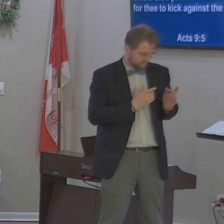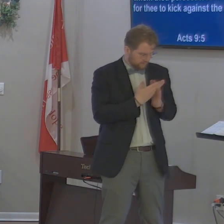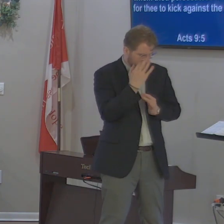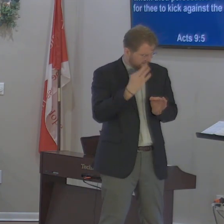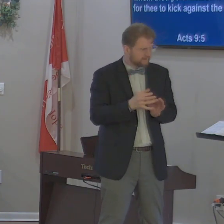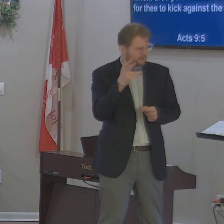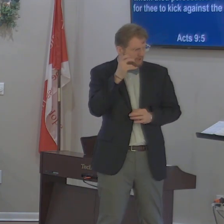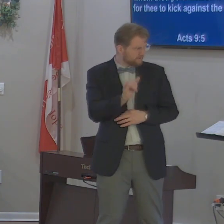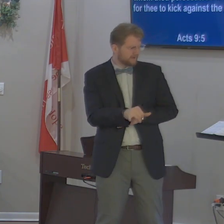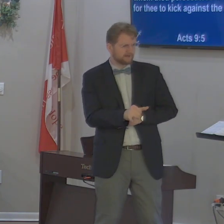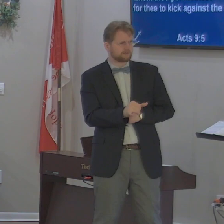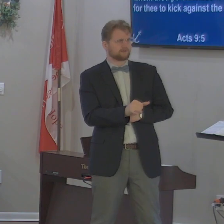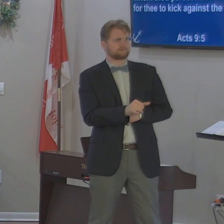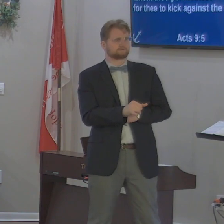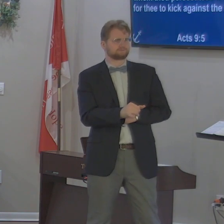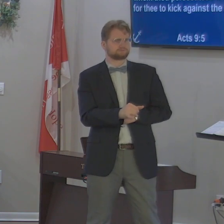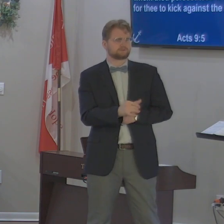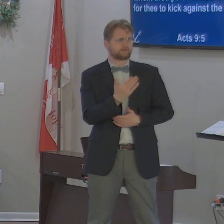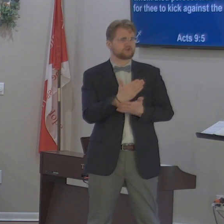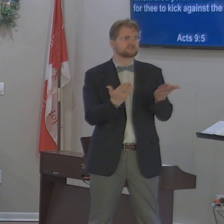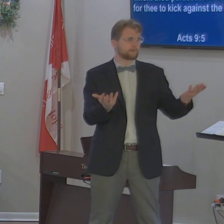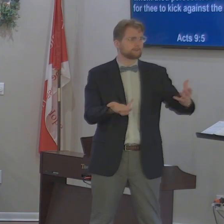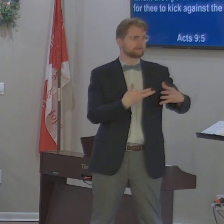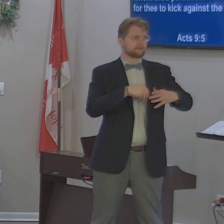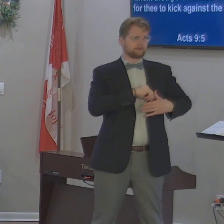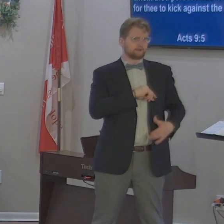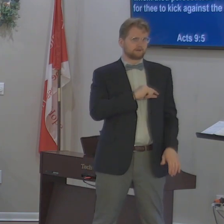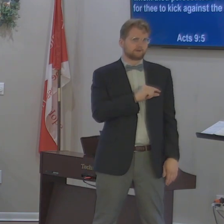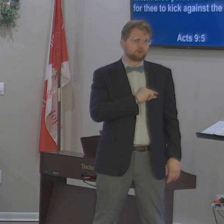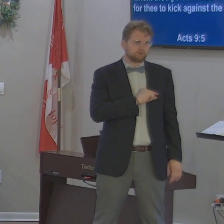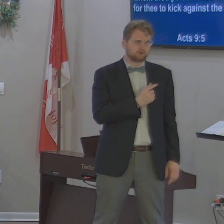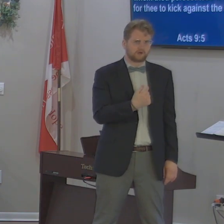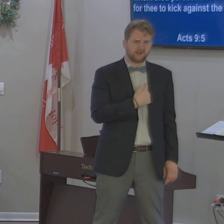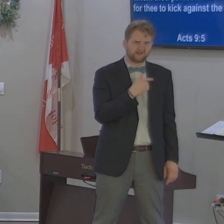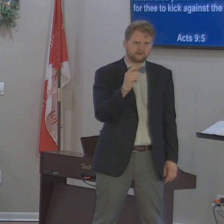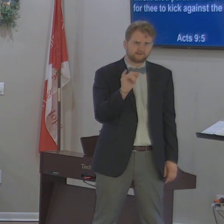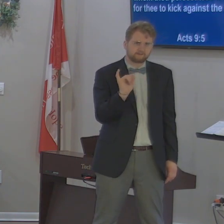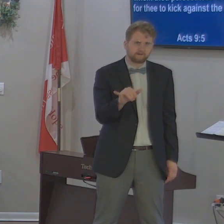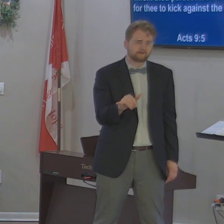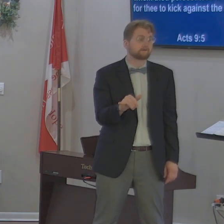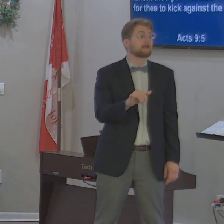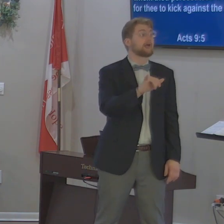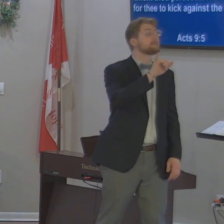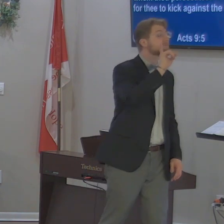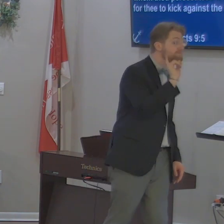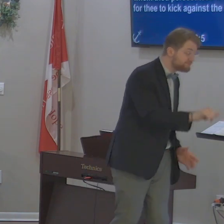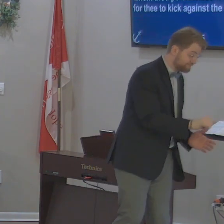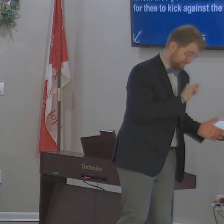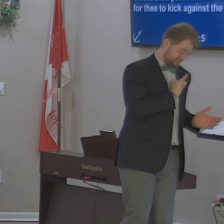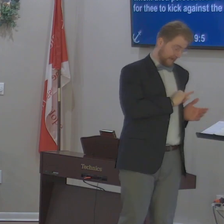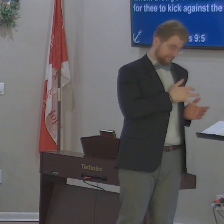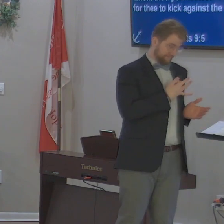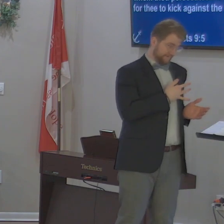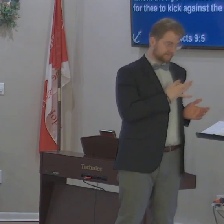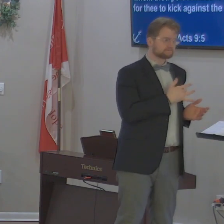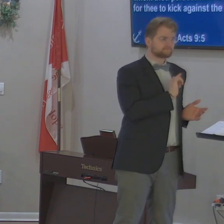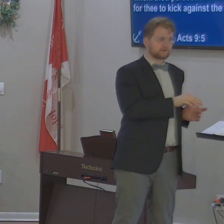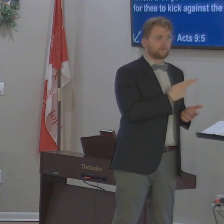you hear that and there's something inside of you saying, I need that, I need that, I need that. That's the Holy Spirit of God convicting